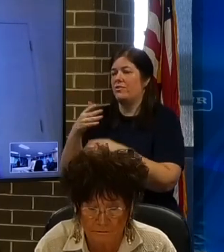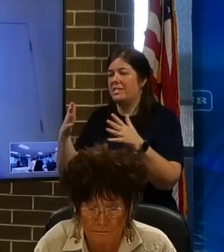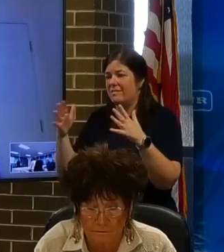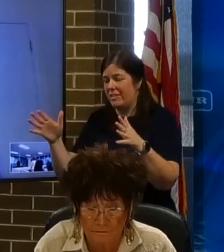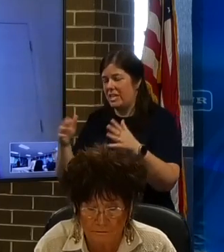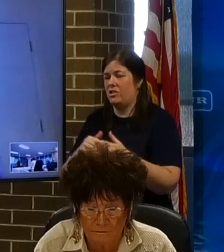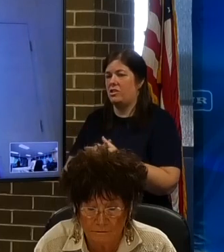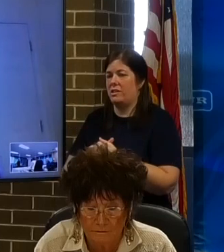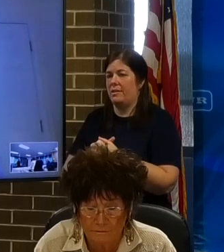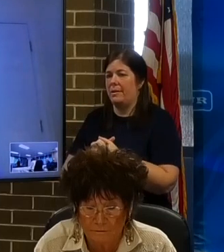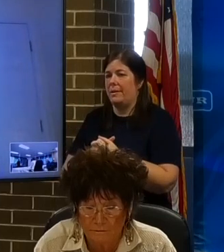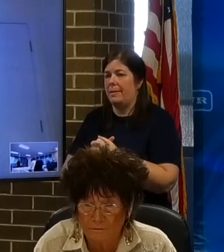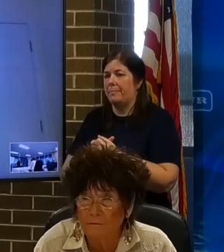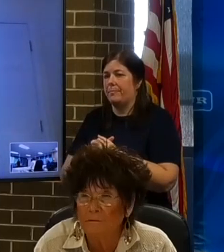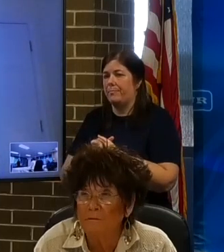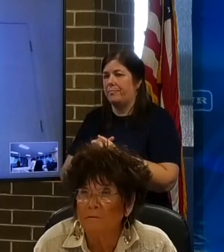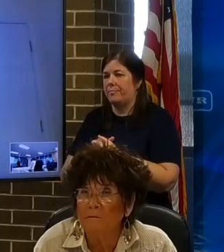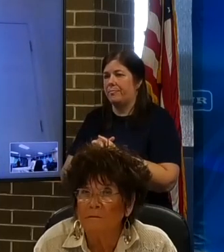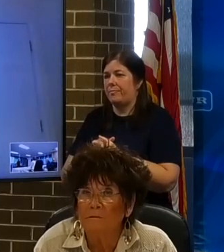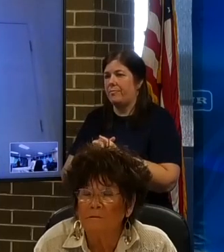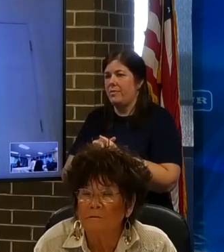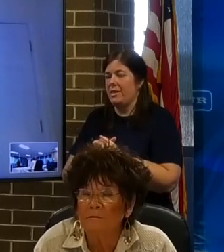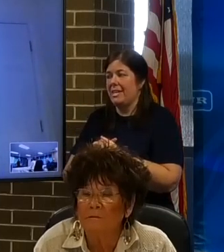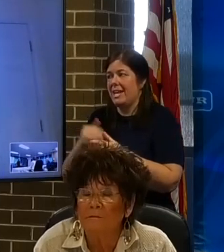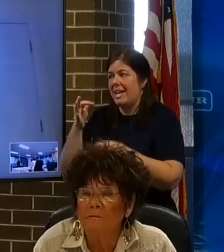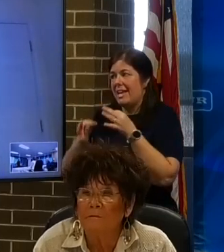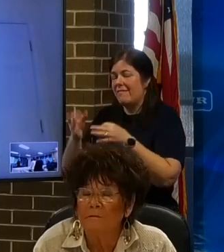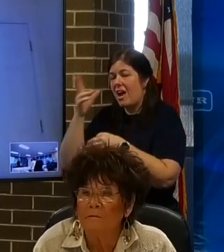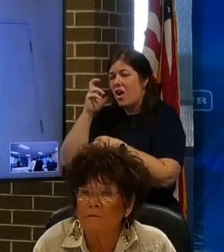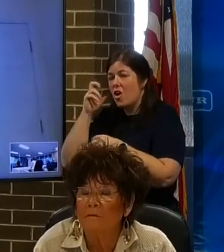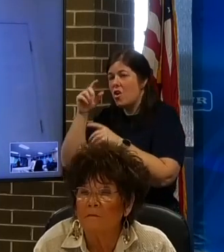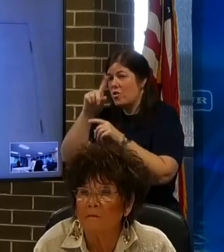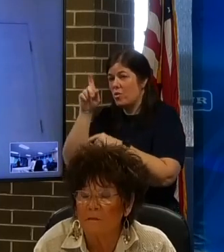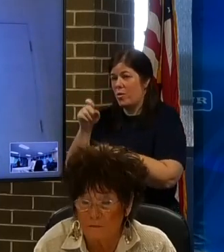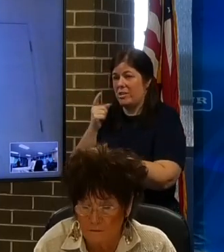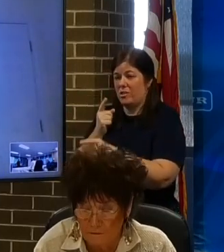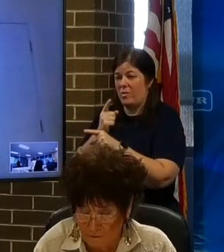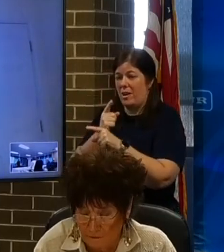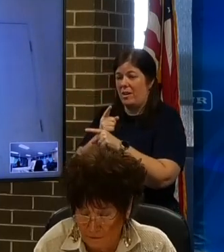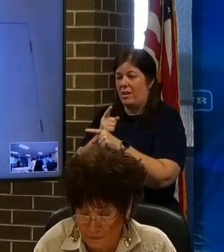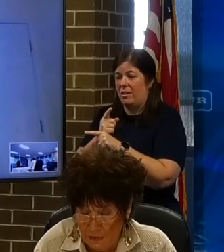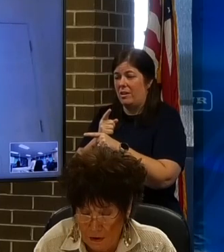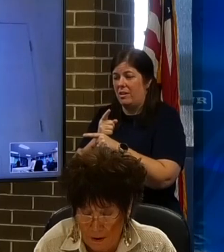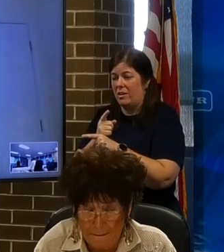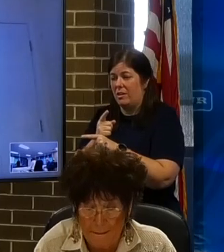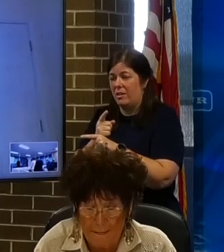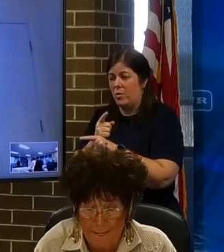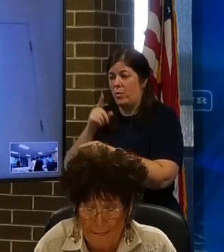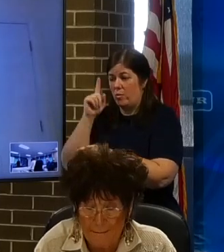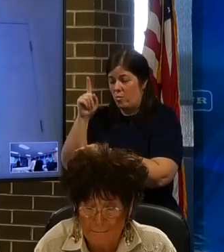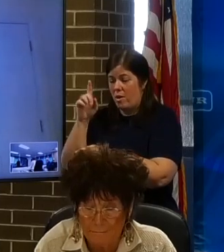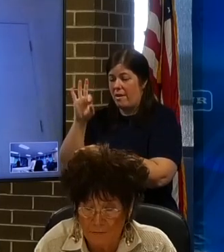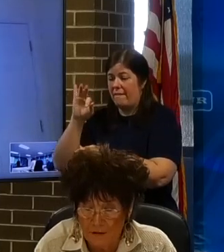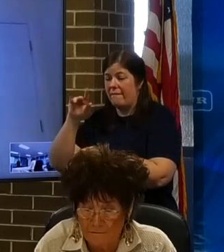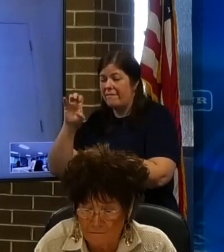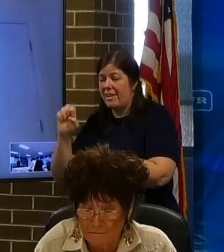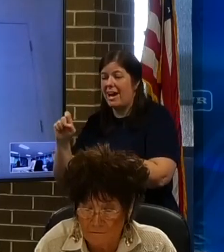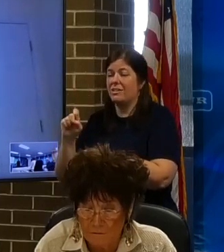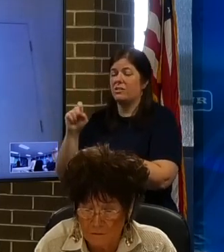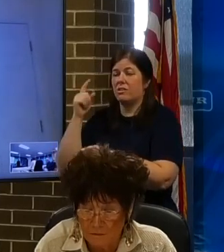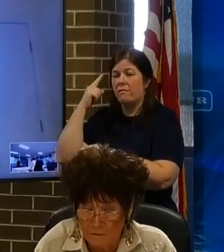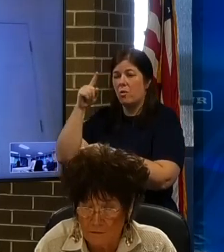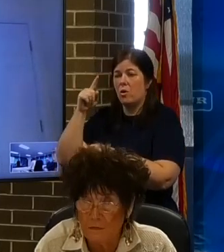employer. Sounds like that'd be. If I heard the question correctly, when one files for unemployment, it usually takes